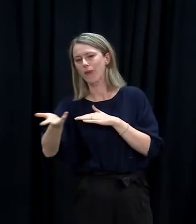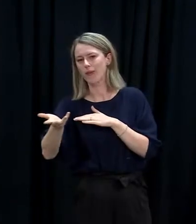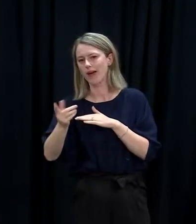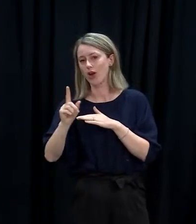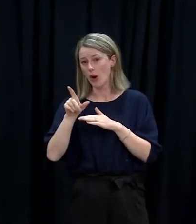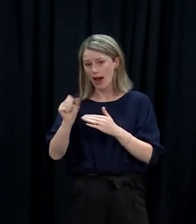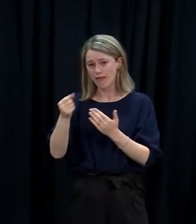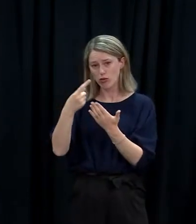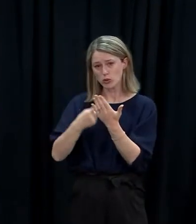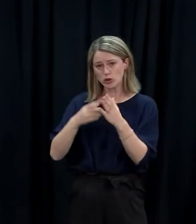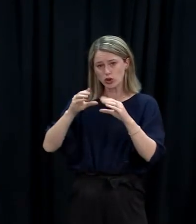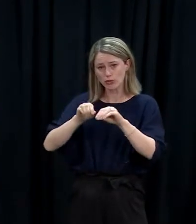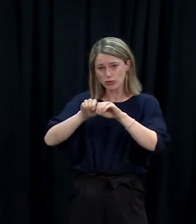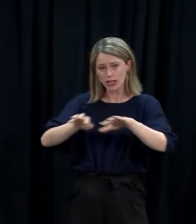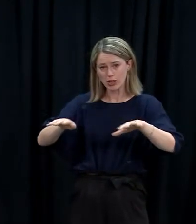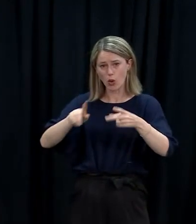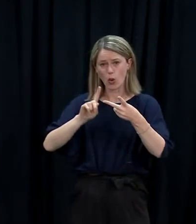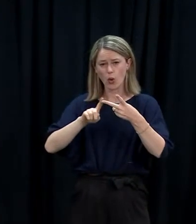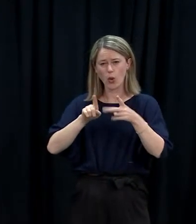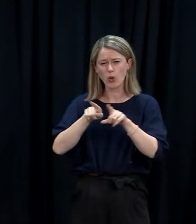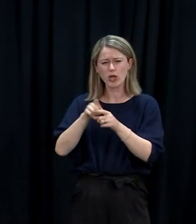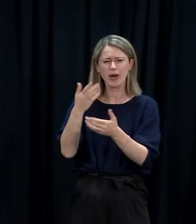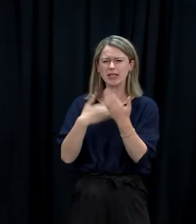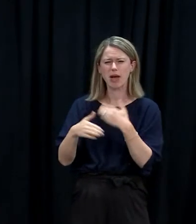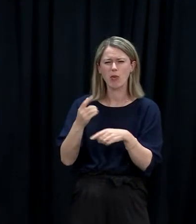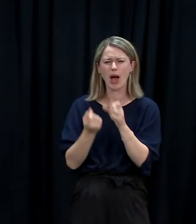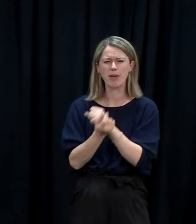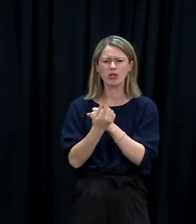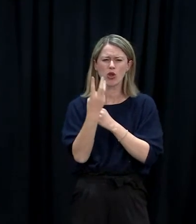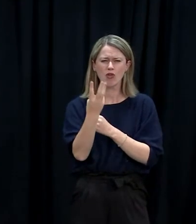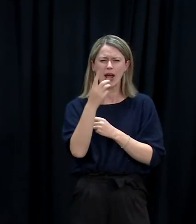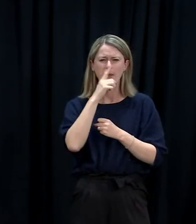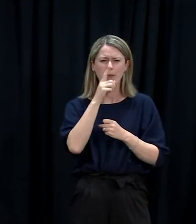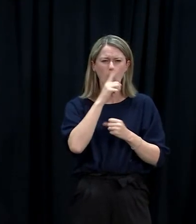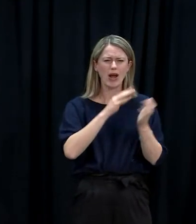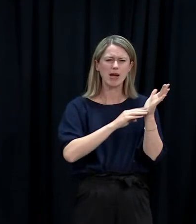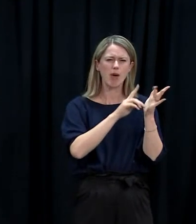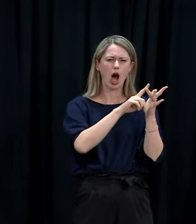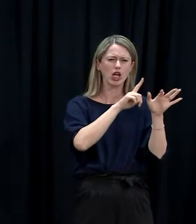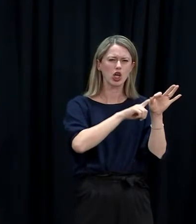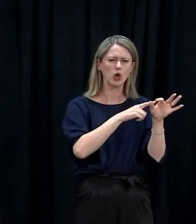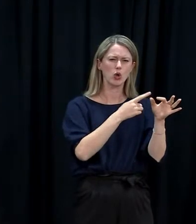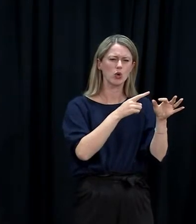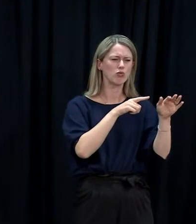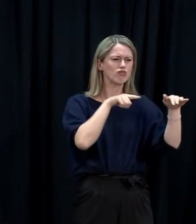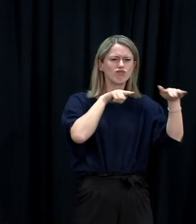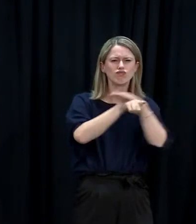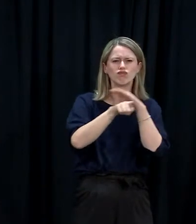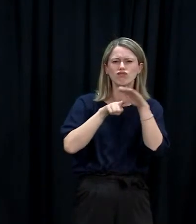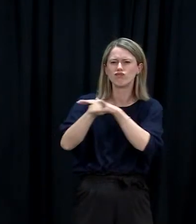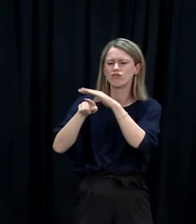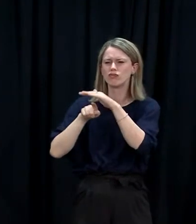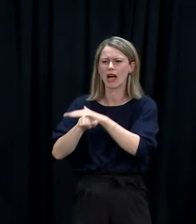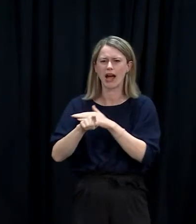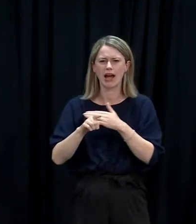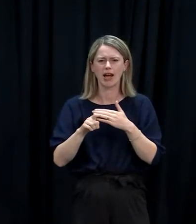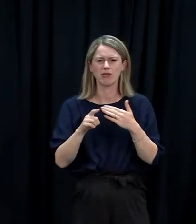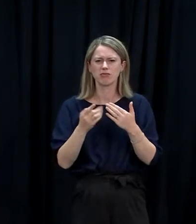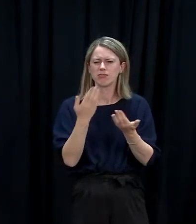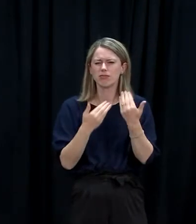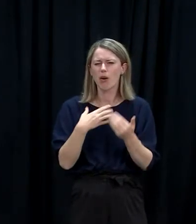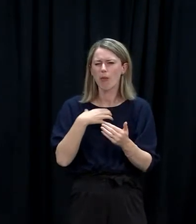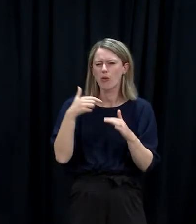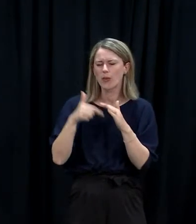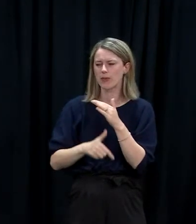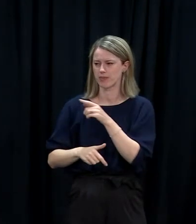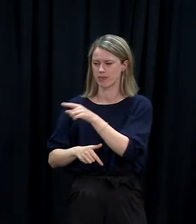that from happening? And perhaps you could also talk us through what happened with those 3 abscondees from MIQ, how they were able to escape. So my